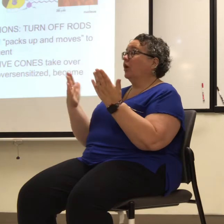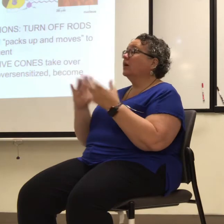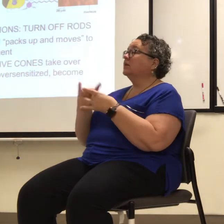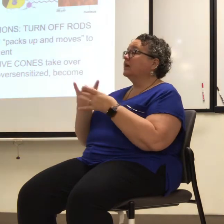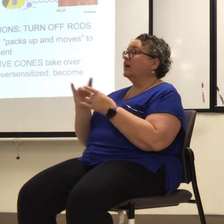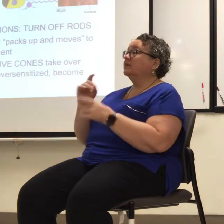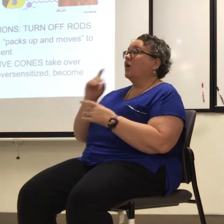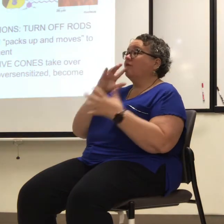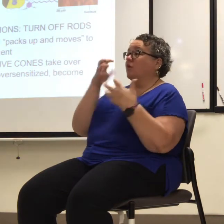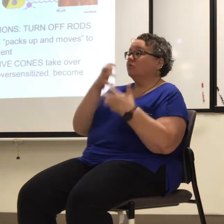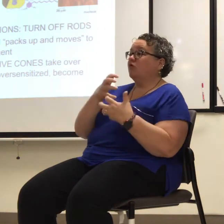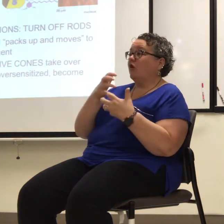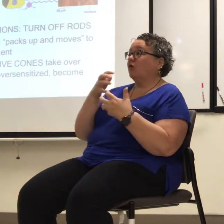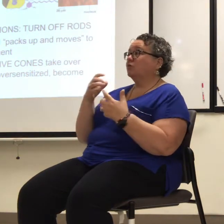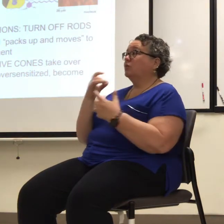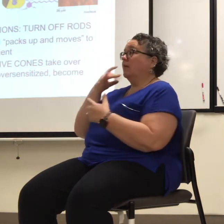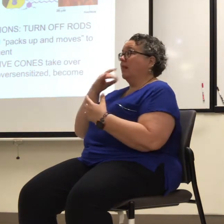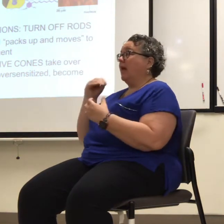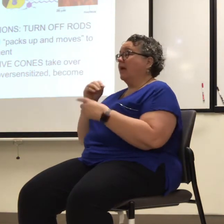dark to light.